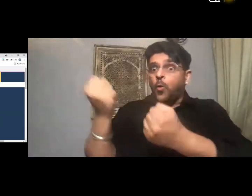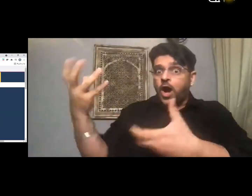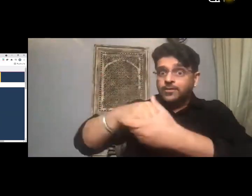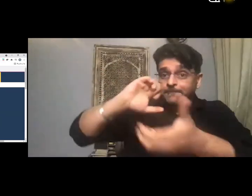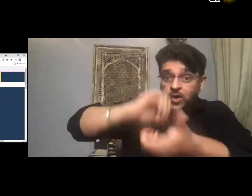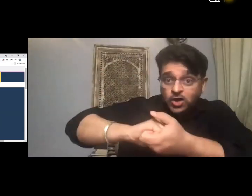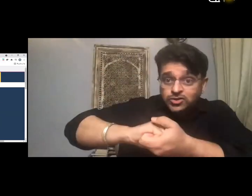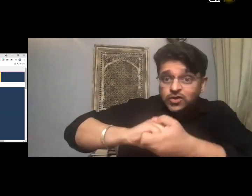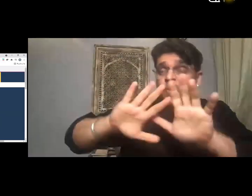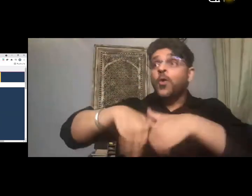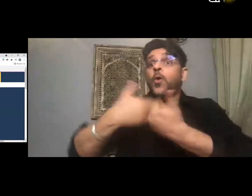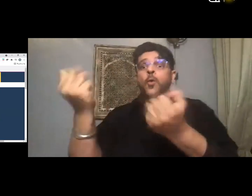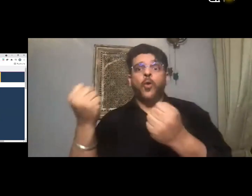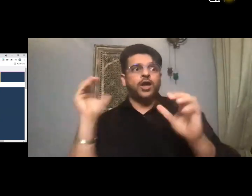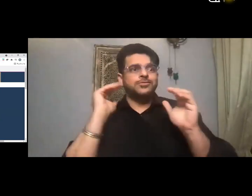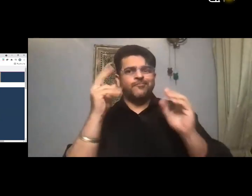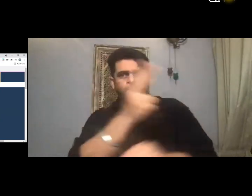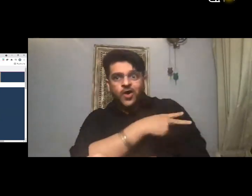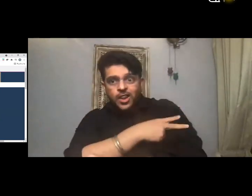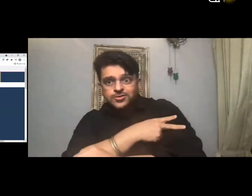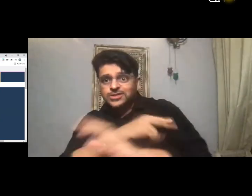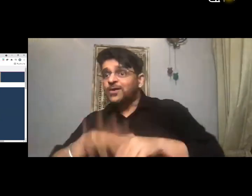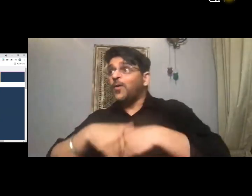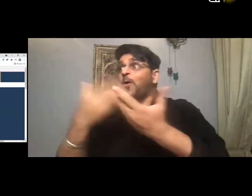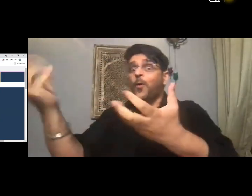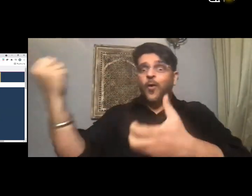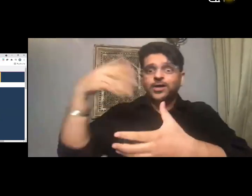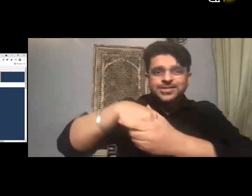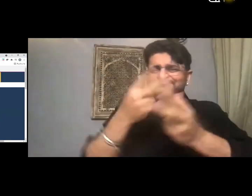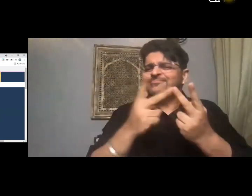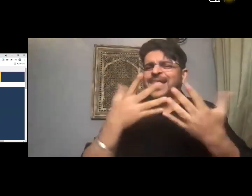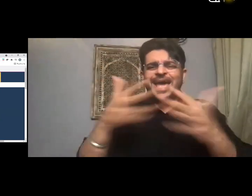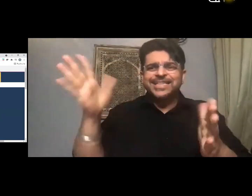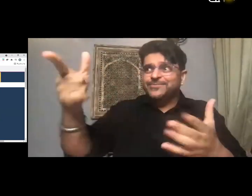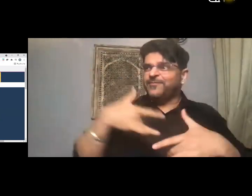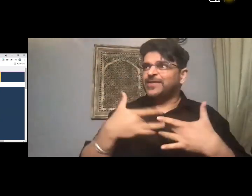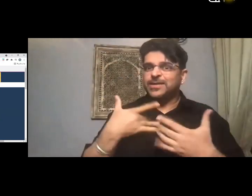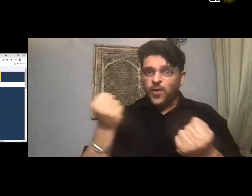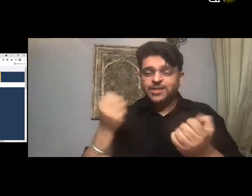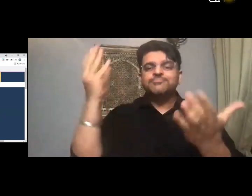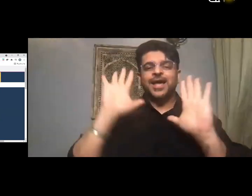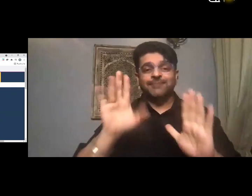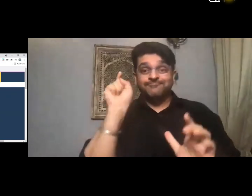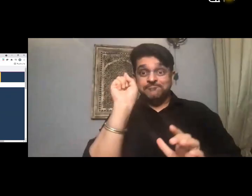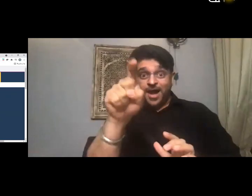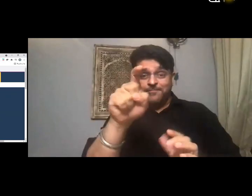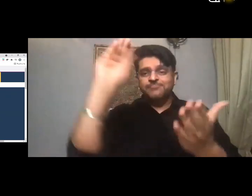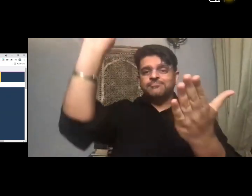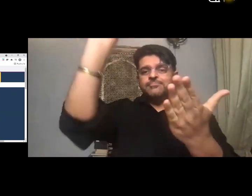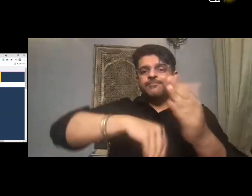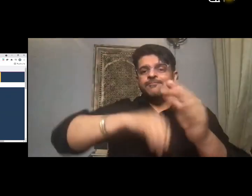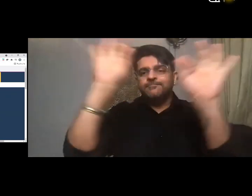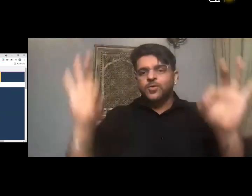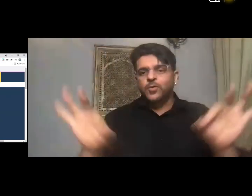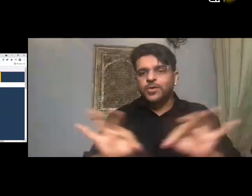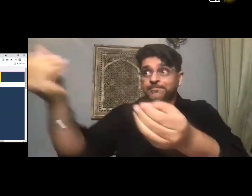becoming a partner, or you want a workshop, or you want to volunteer, or you want to be a part, anything you want from us, anything you want to join us